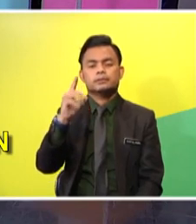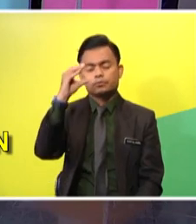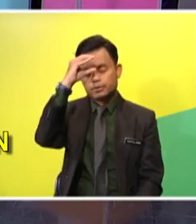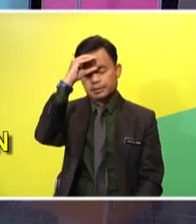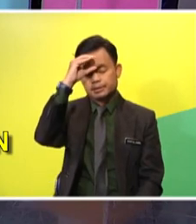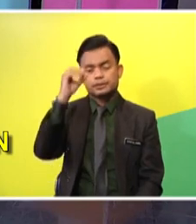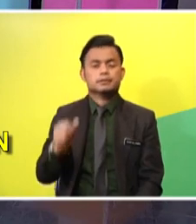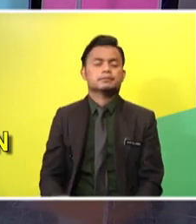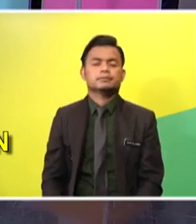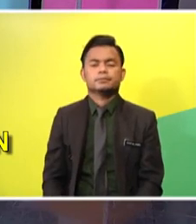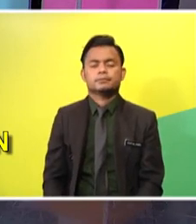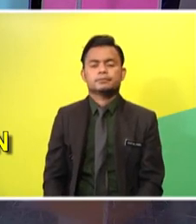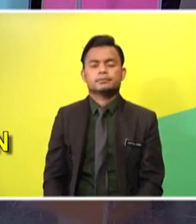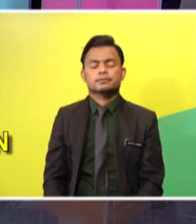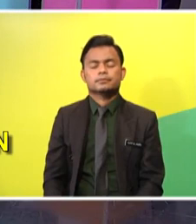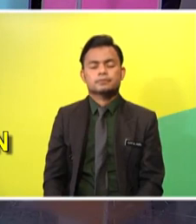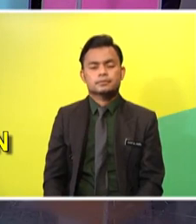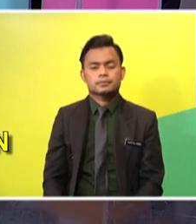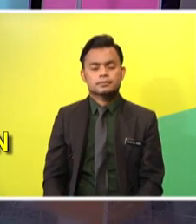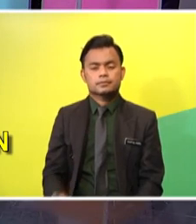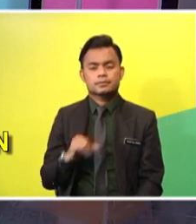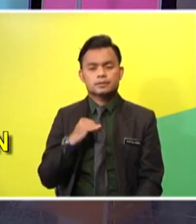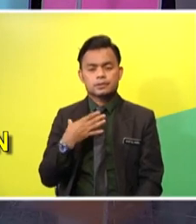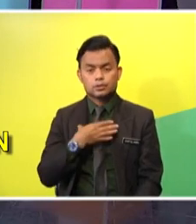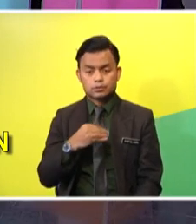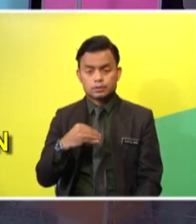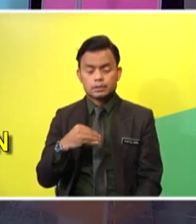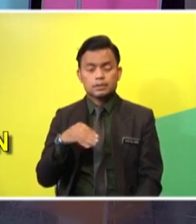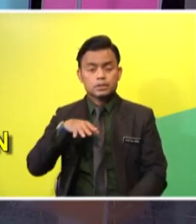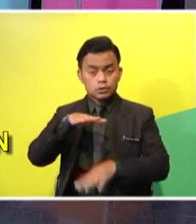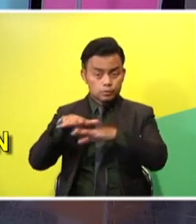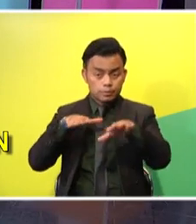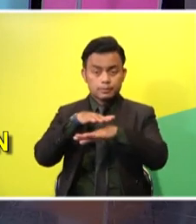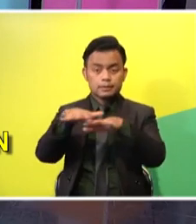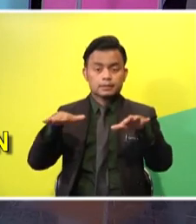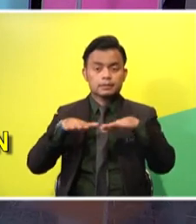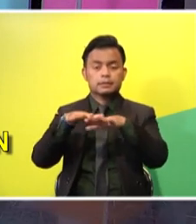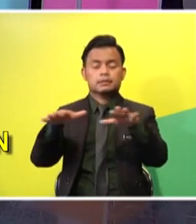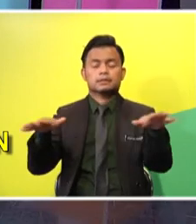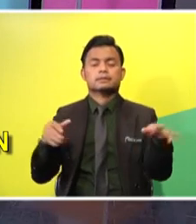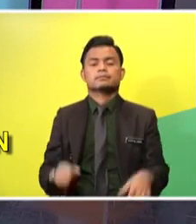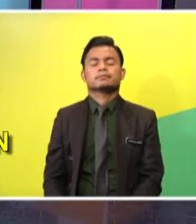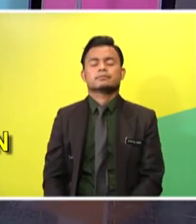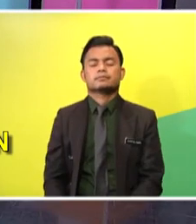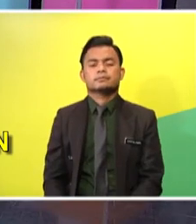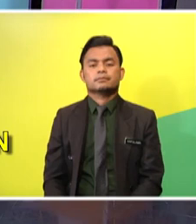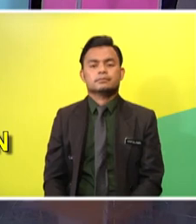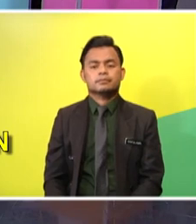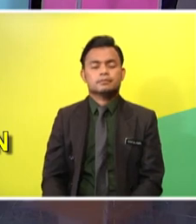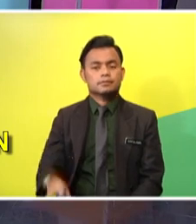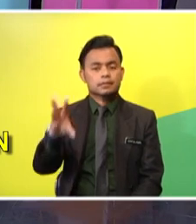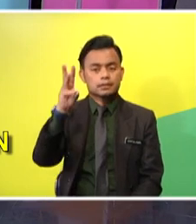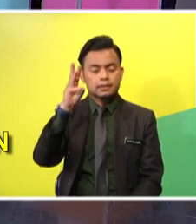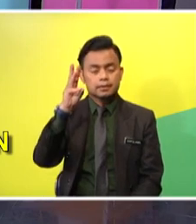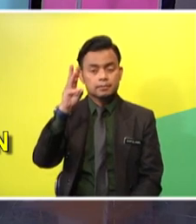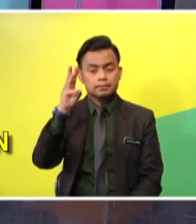one brother. Okay, I like swimming. All right. So another 1, 2, 6 stars. 6 stars for Ping Ping.